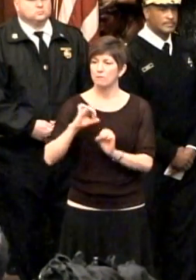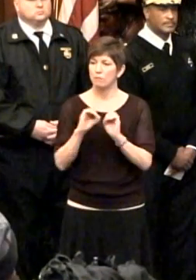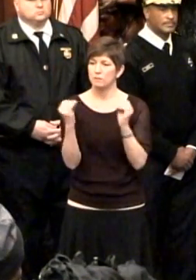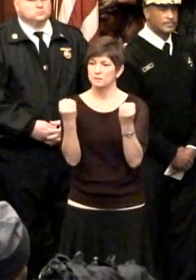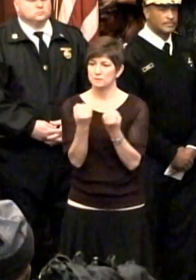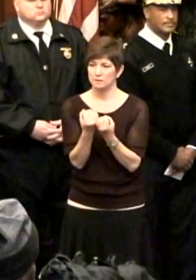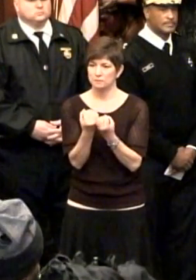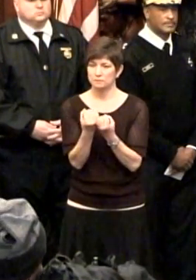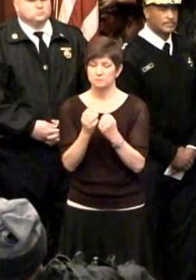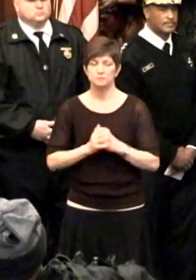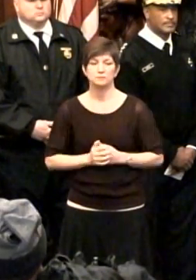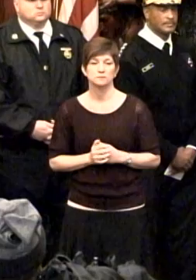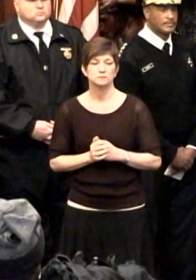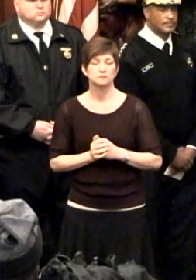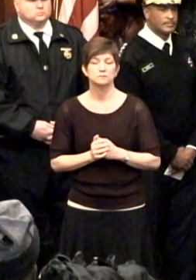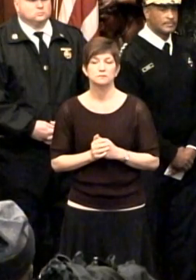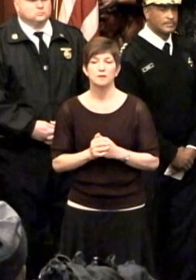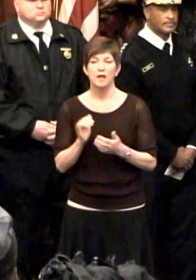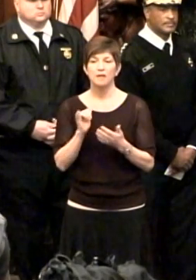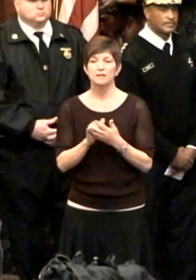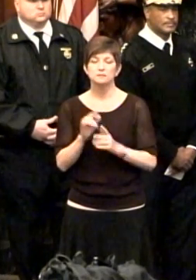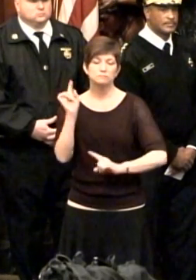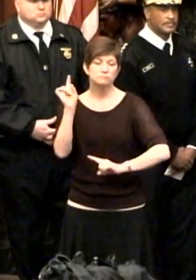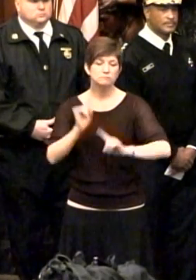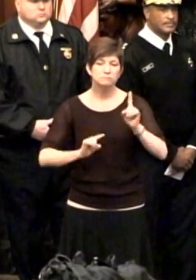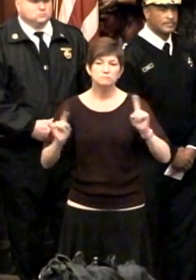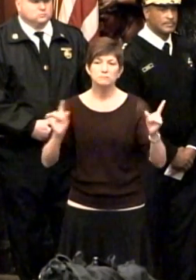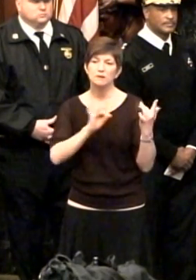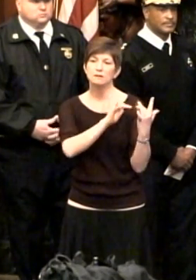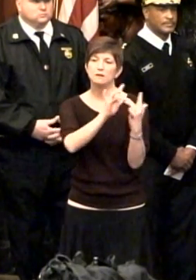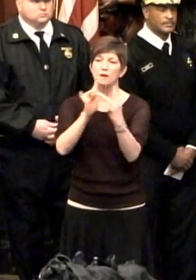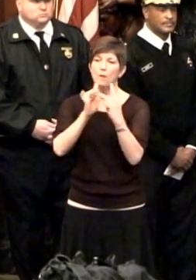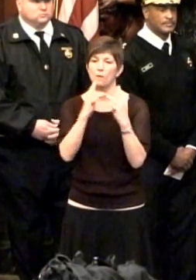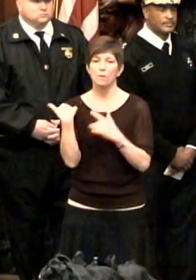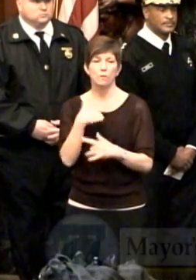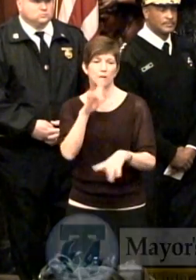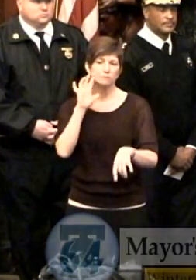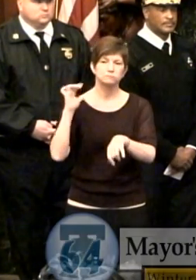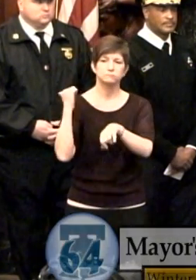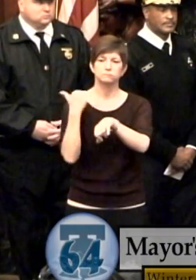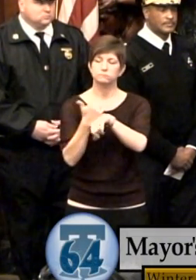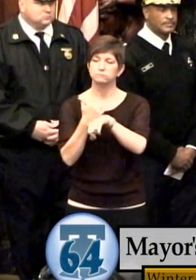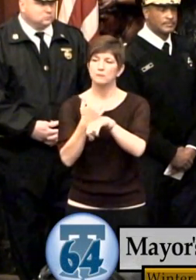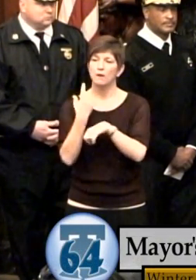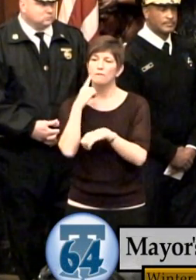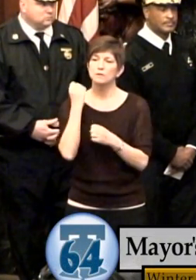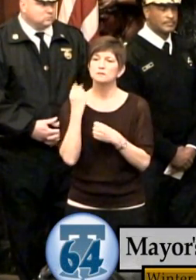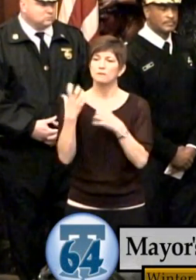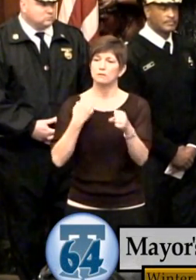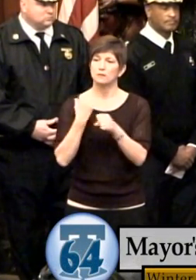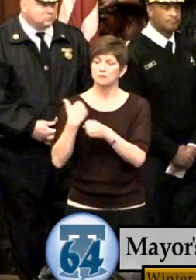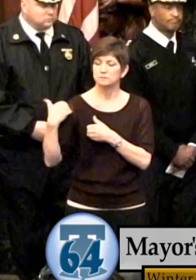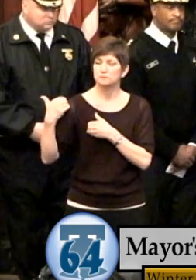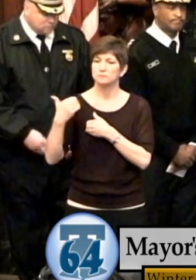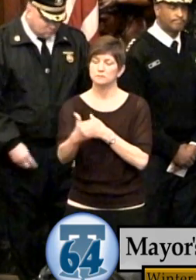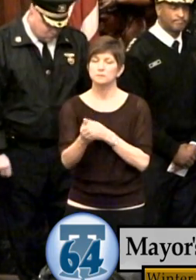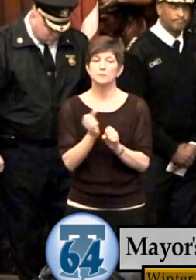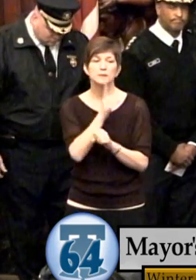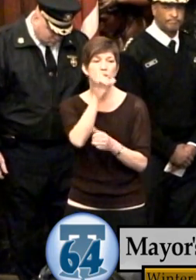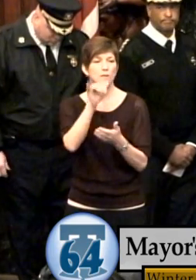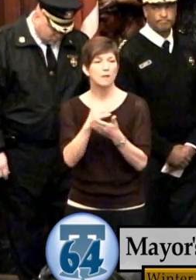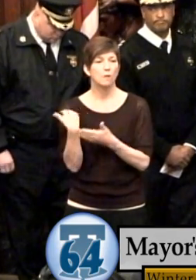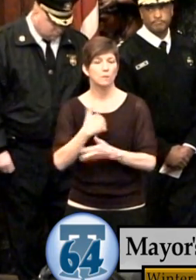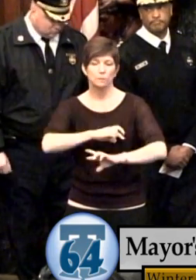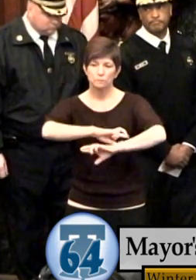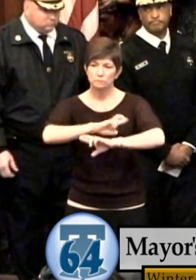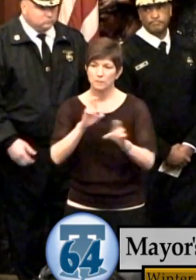organizations. This is a part of the array of the network that we've put together over a series of years to make sure that we are